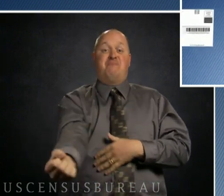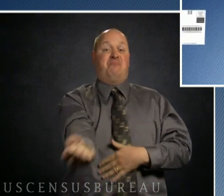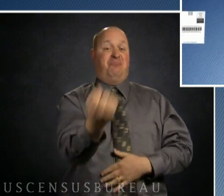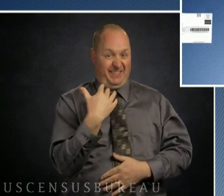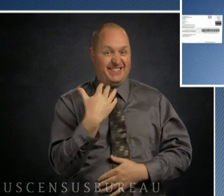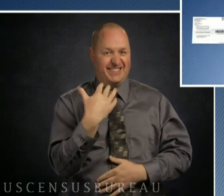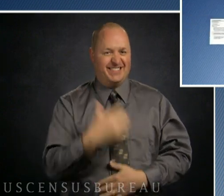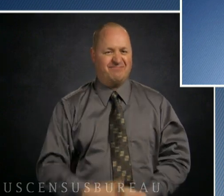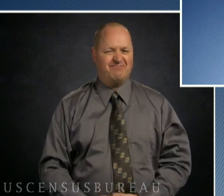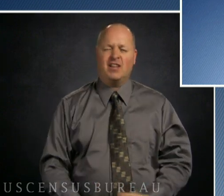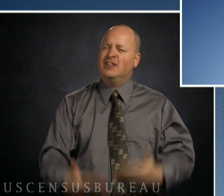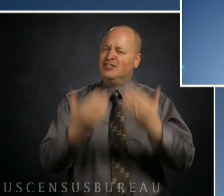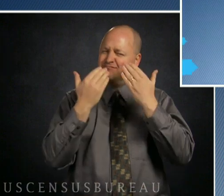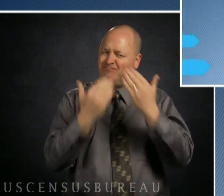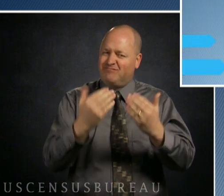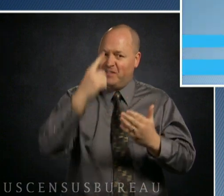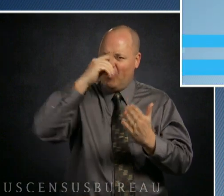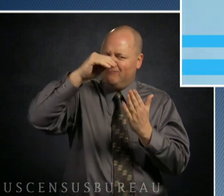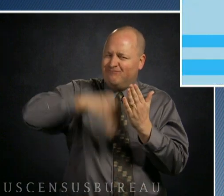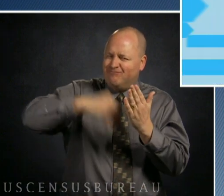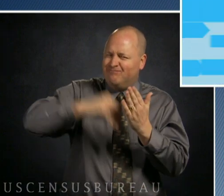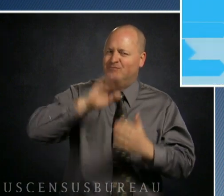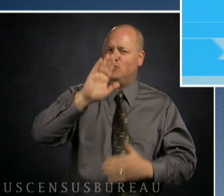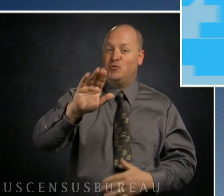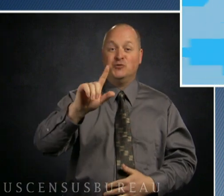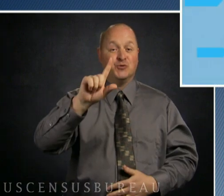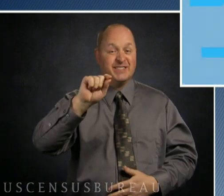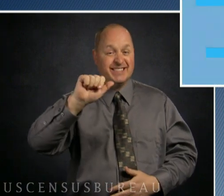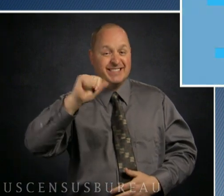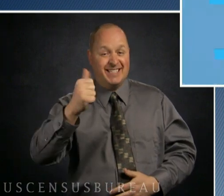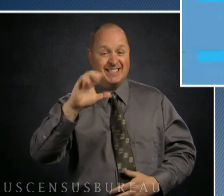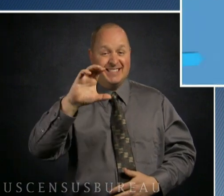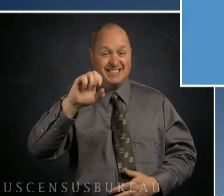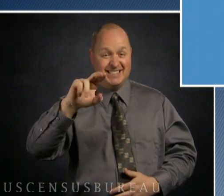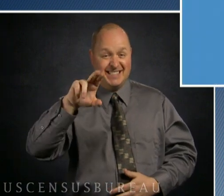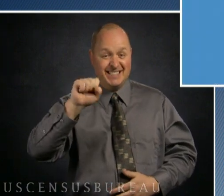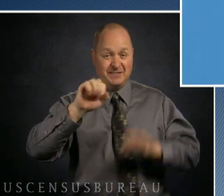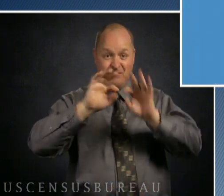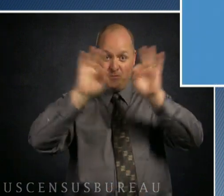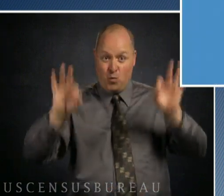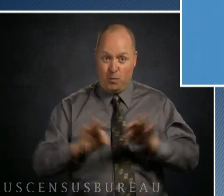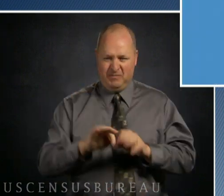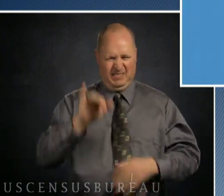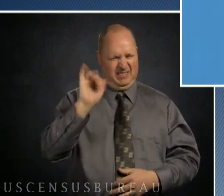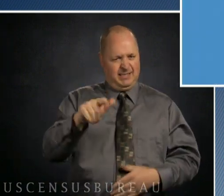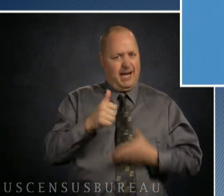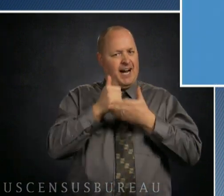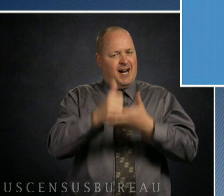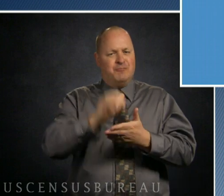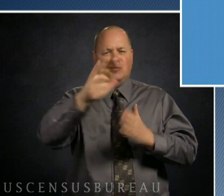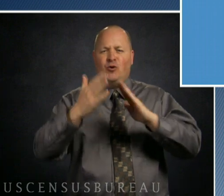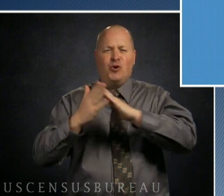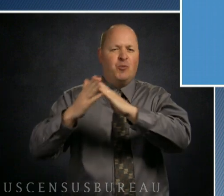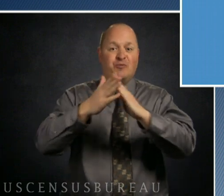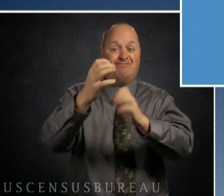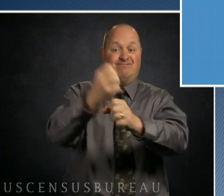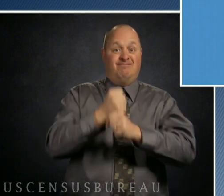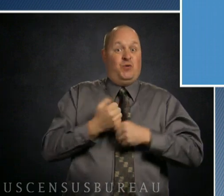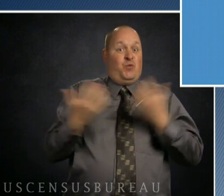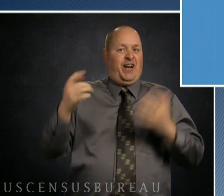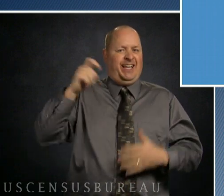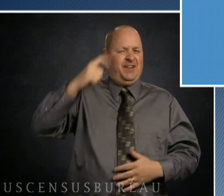Seal the envelope and mail it back. Thank you for completing your official 2010 Census form